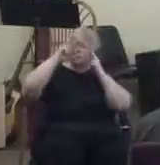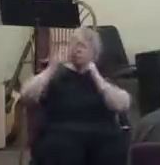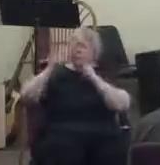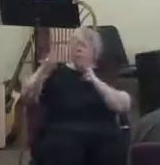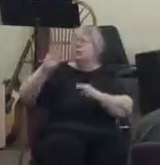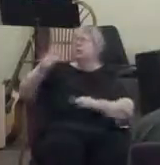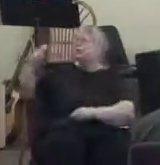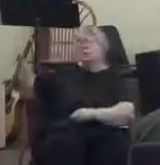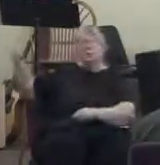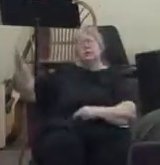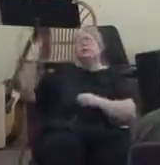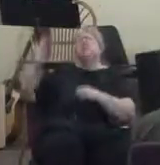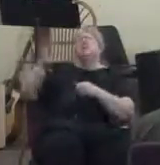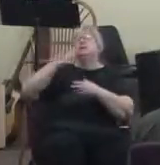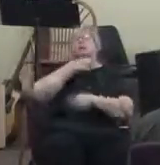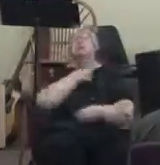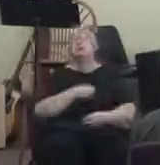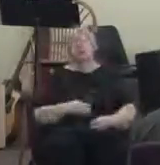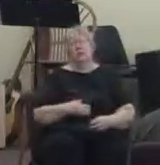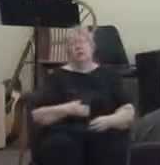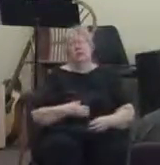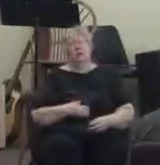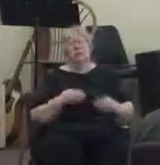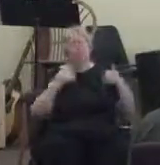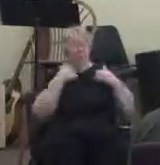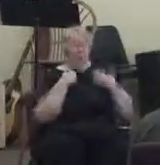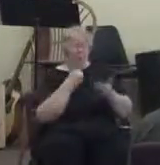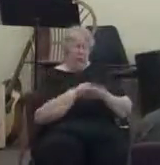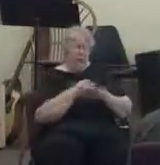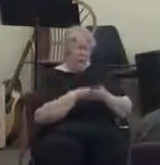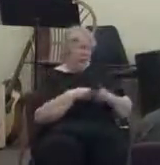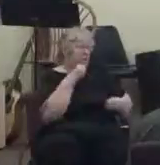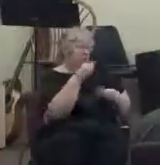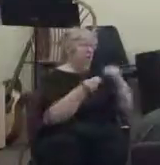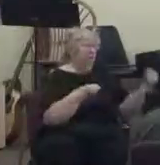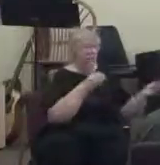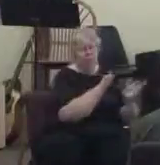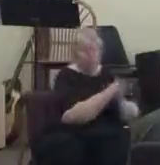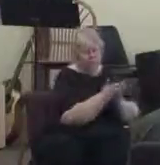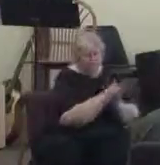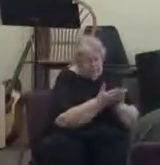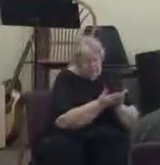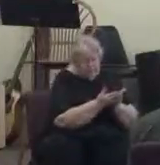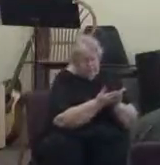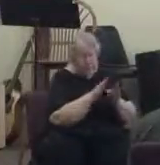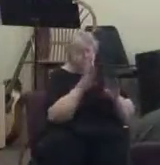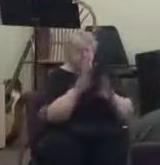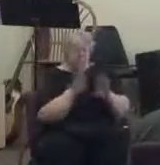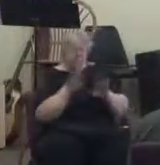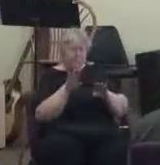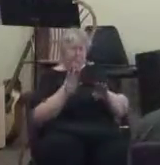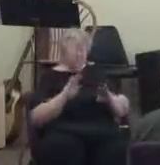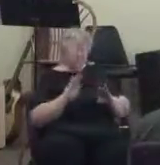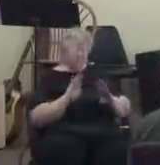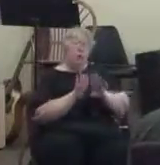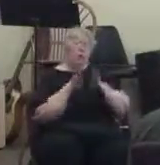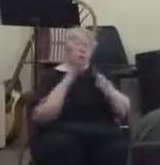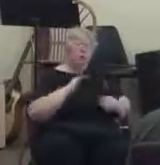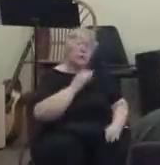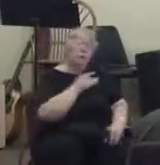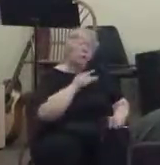have finances to furnish these books to pastors. Lord, open the hearts and the minds of us that know what